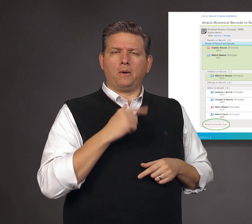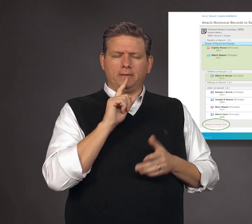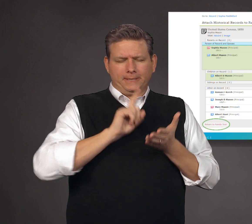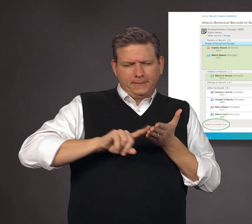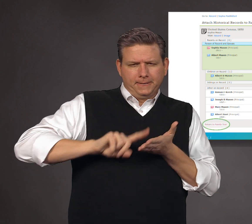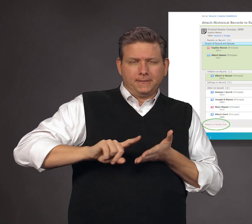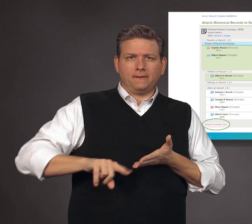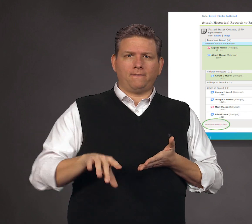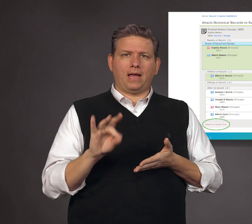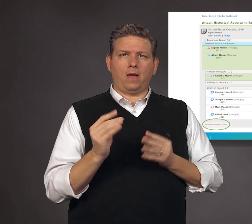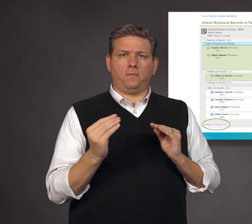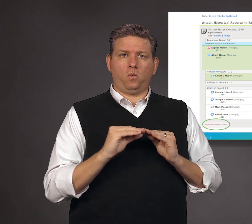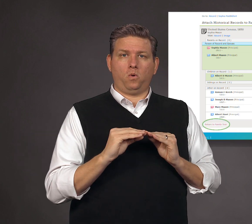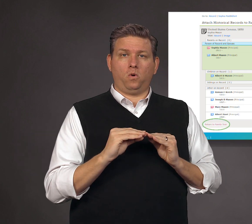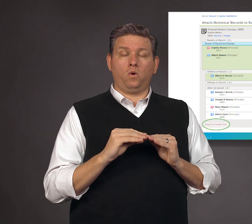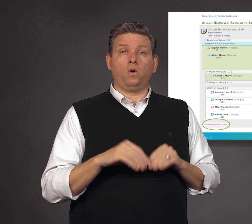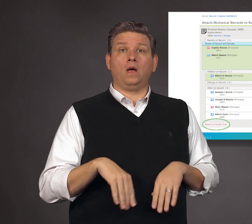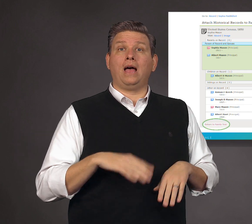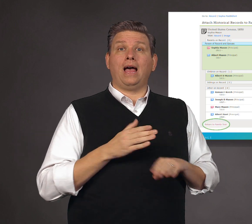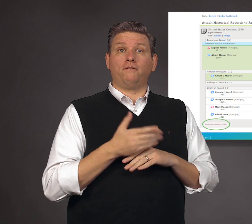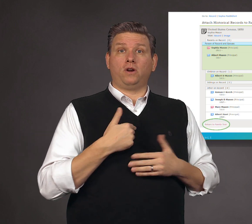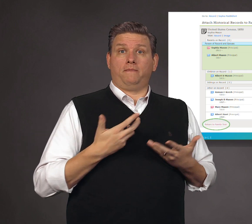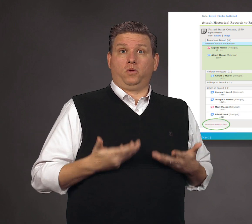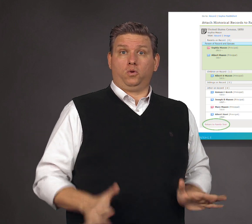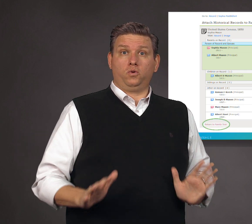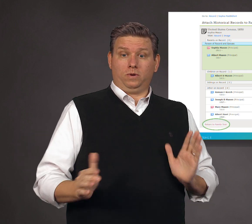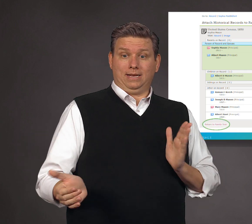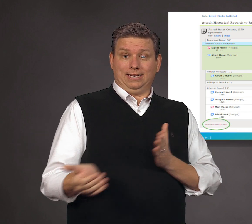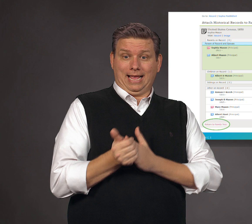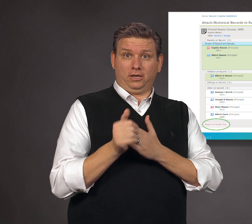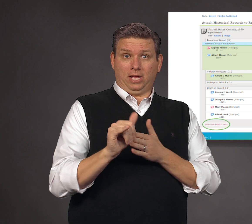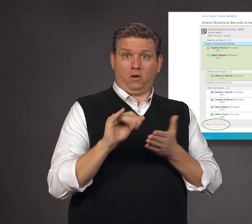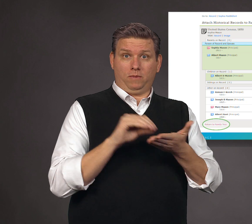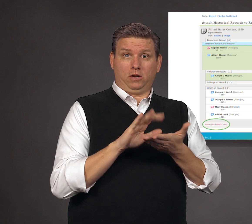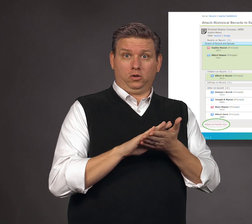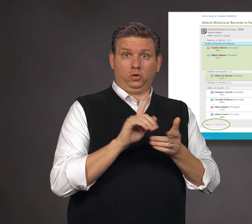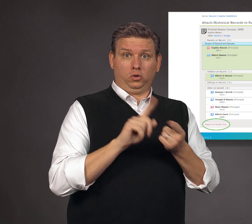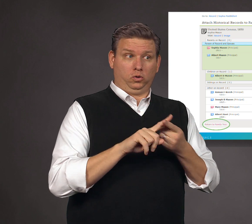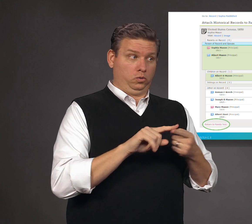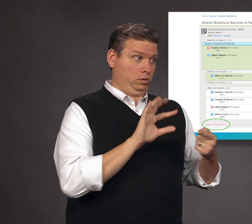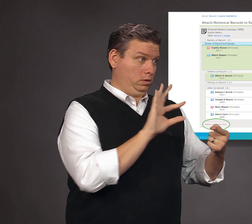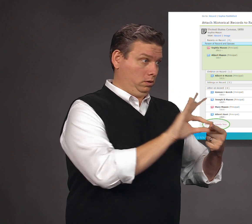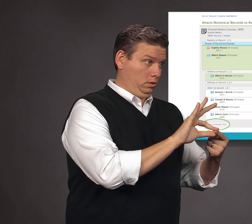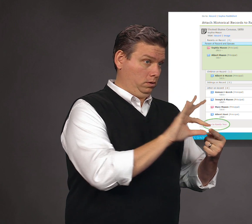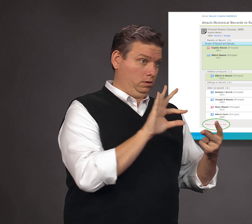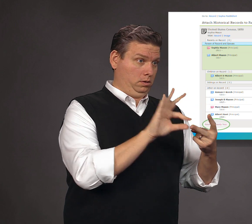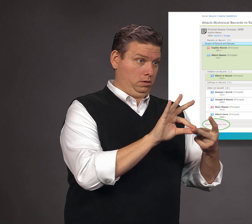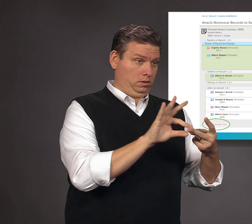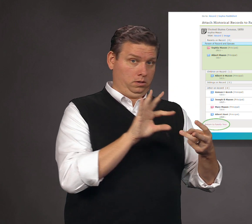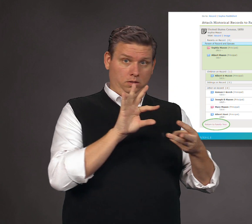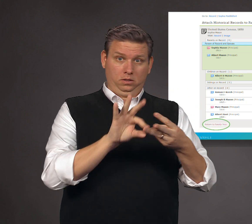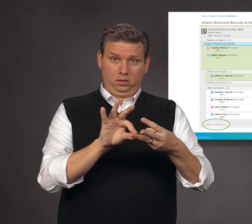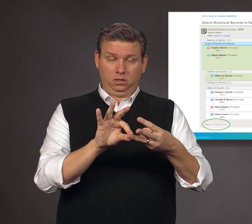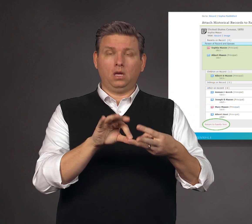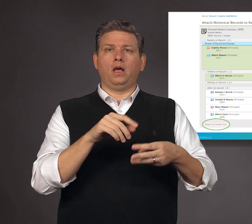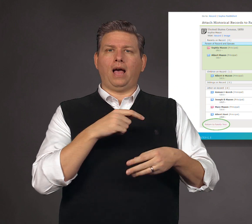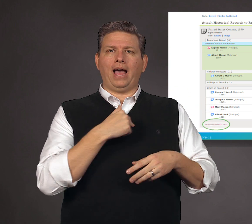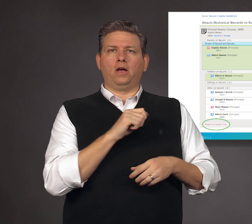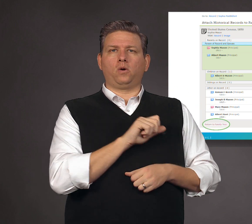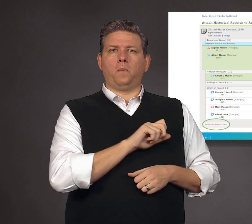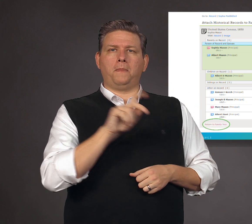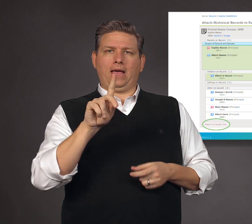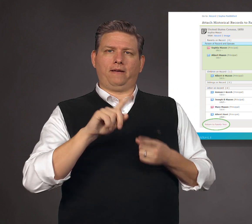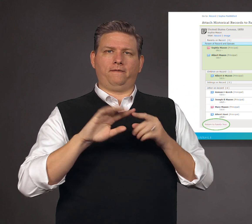this process. After I am through attaching the record to each family member, I can click the Return to Family Tree button to go back